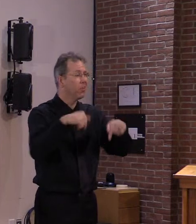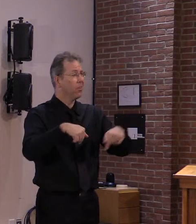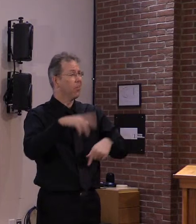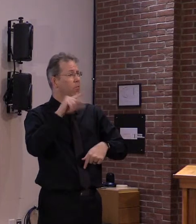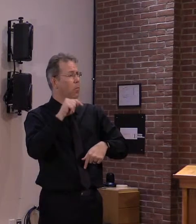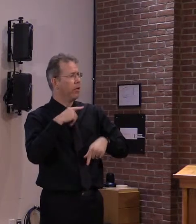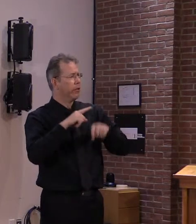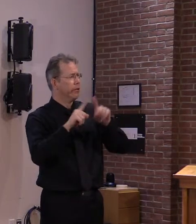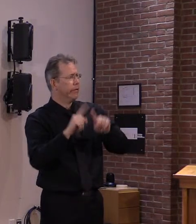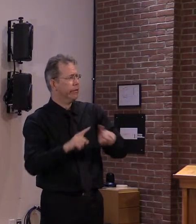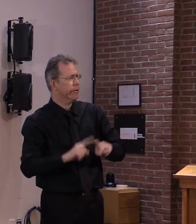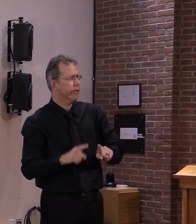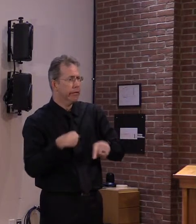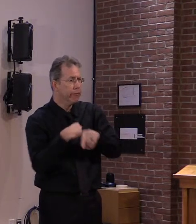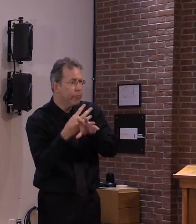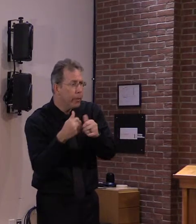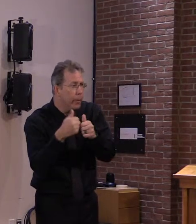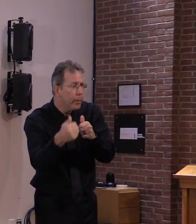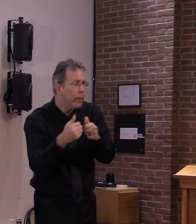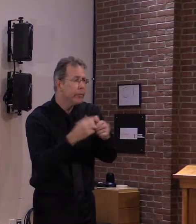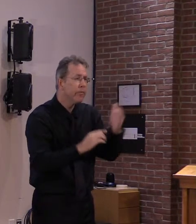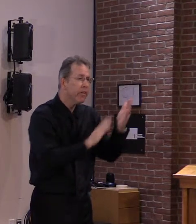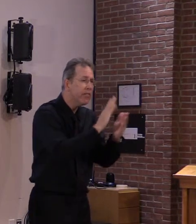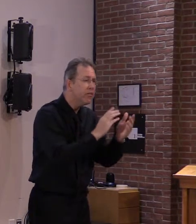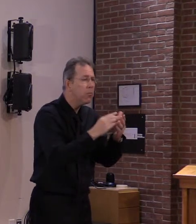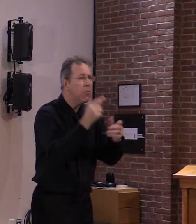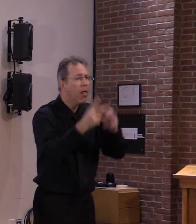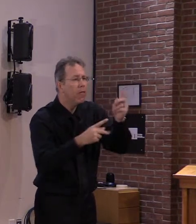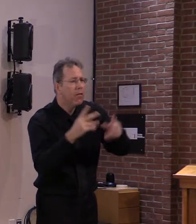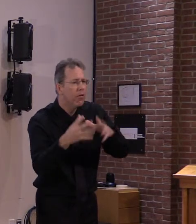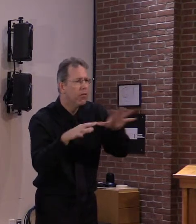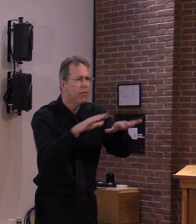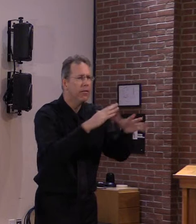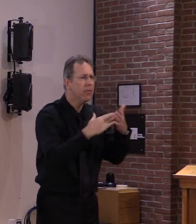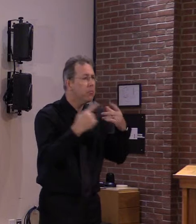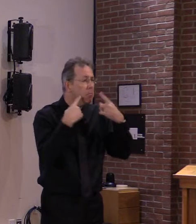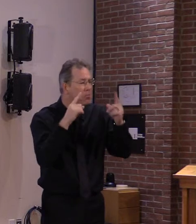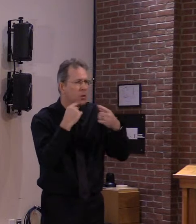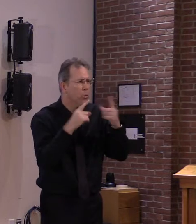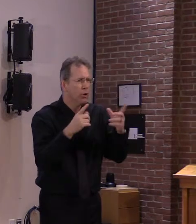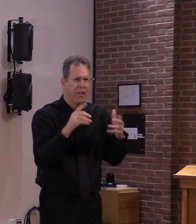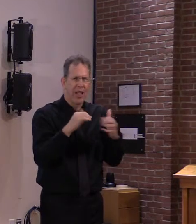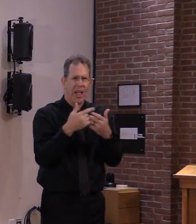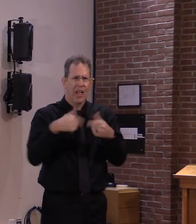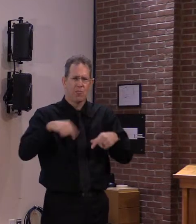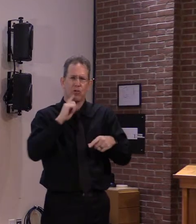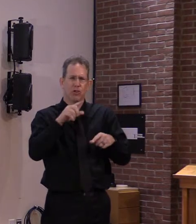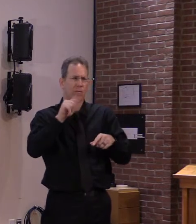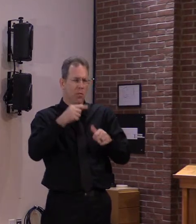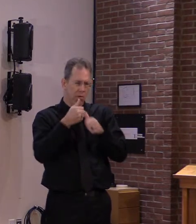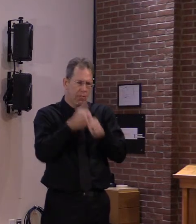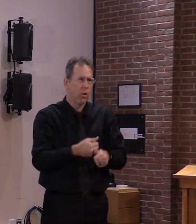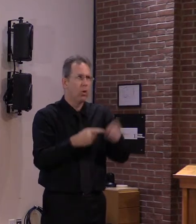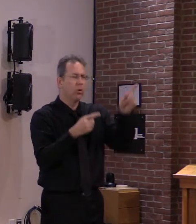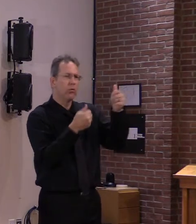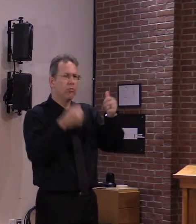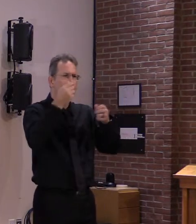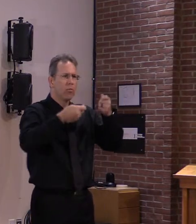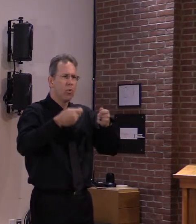as though they're doing it intentionally, but that's why we've continued to upgrade and